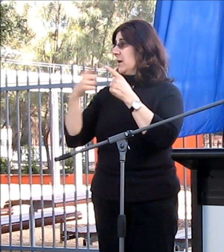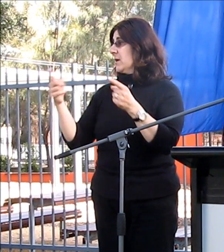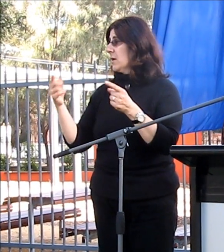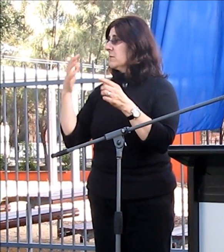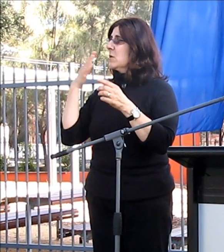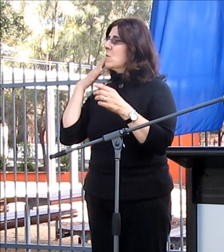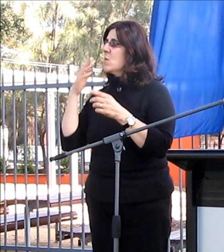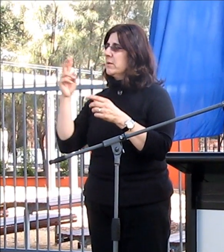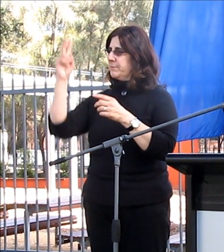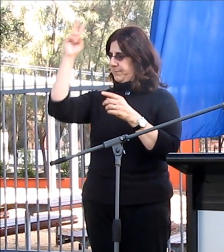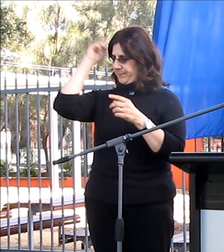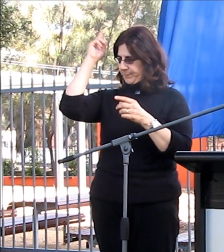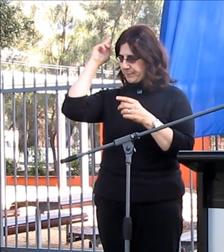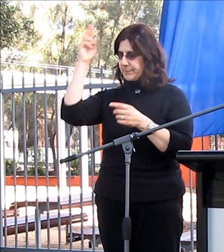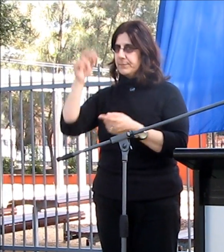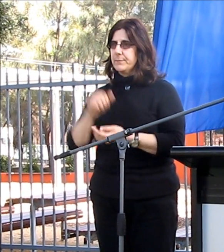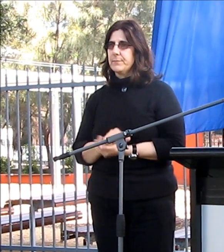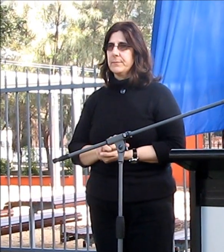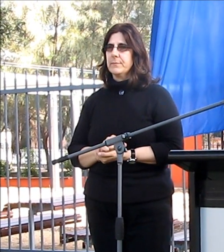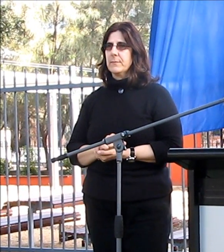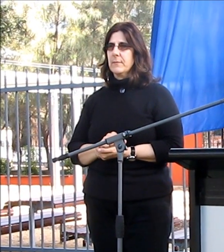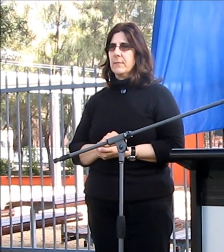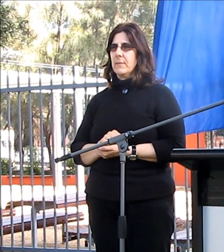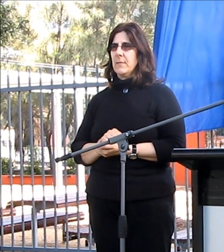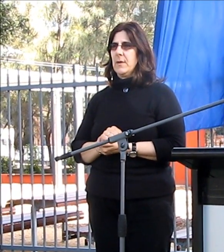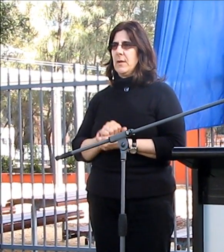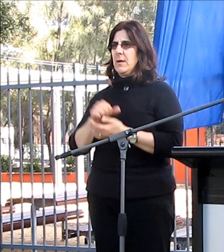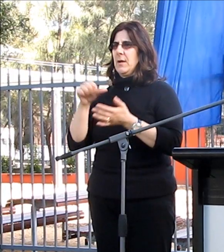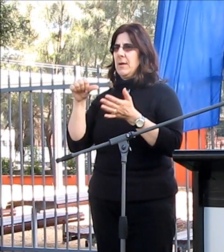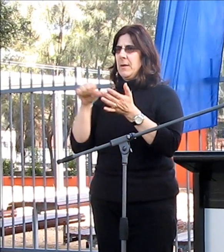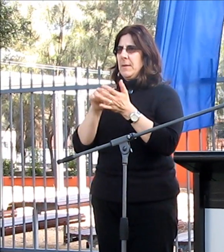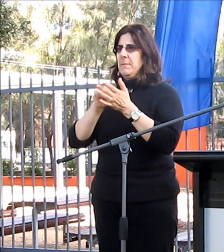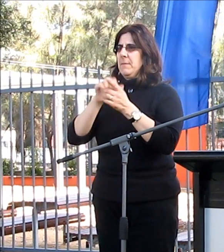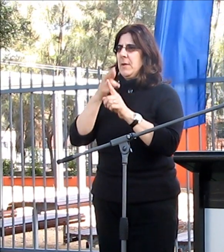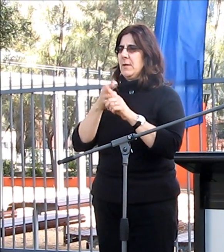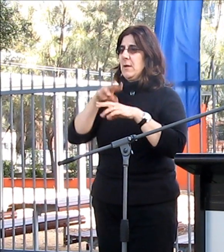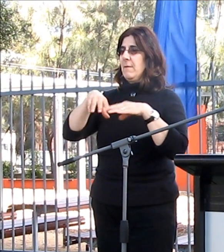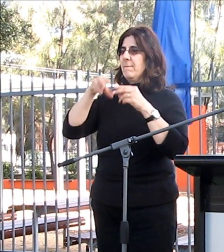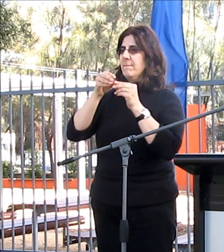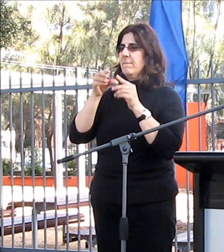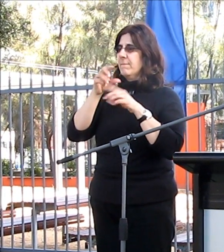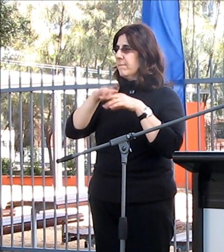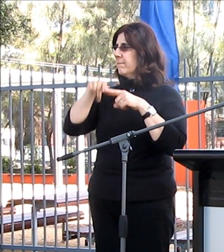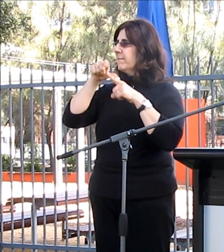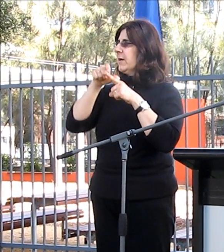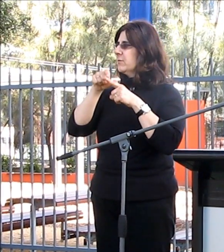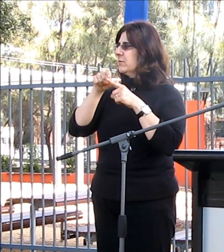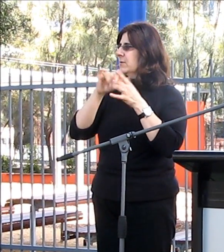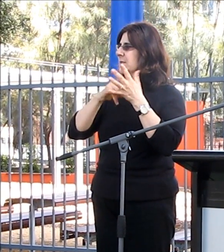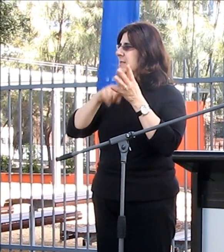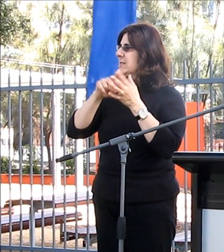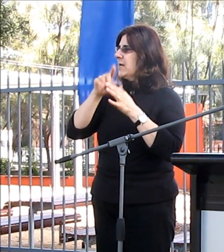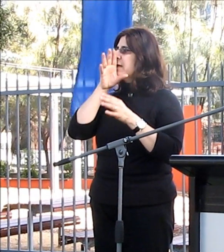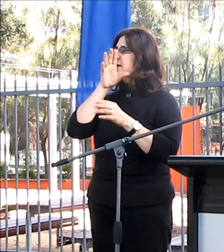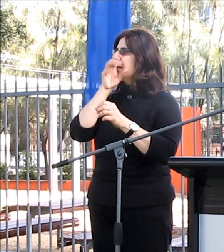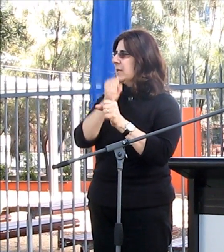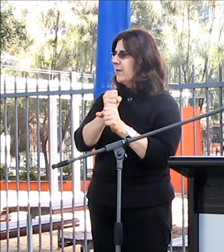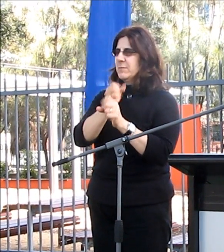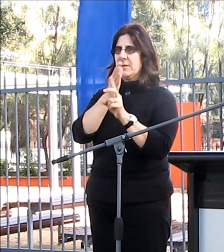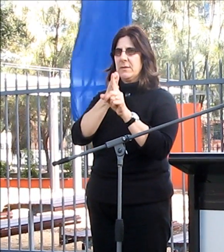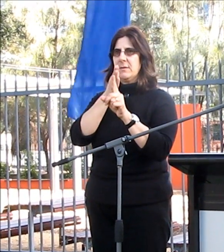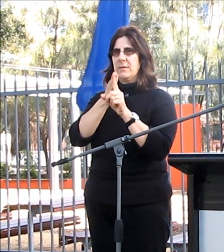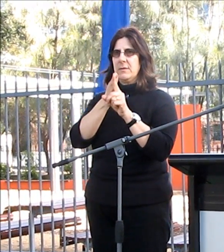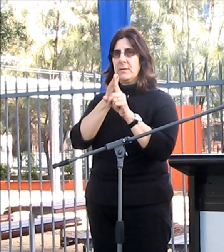just a few weeks ago, that monies were being contributed by the federal and state government for a project which is going to find